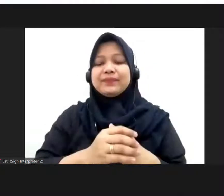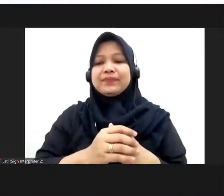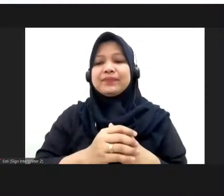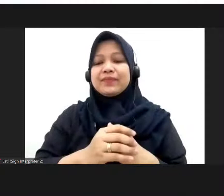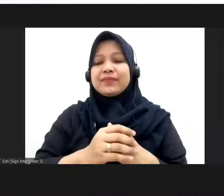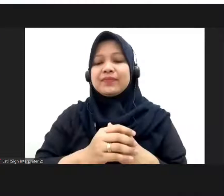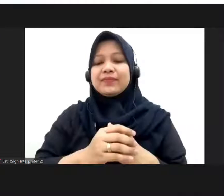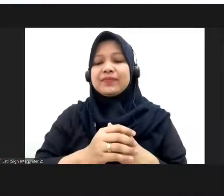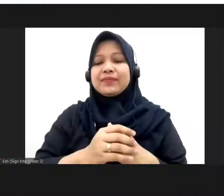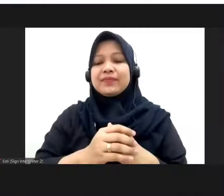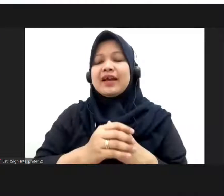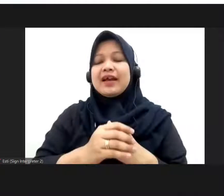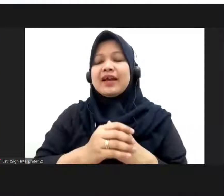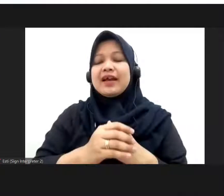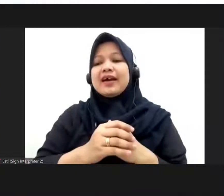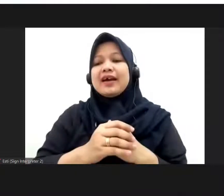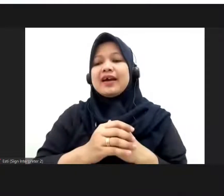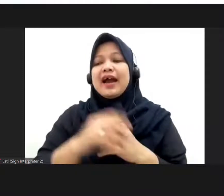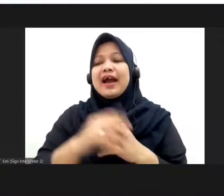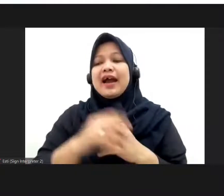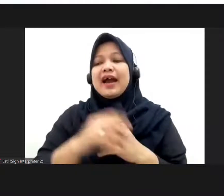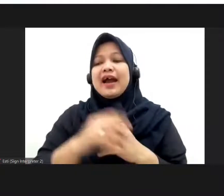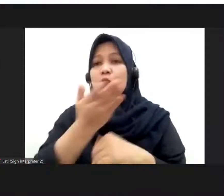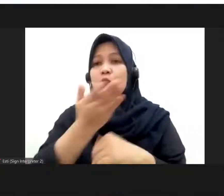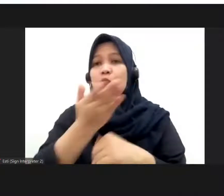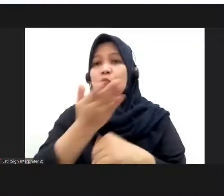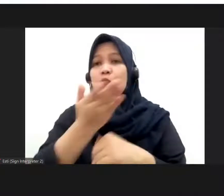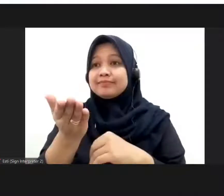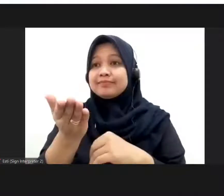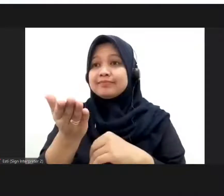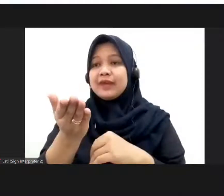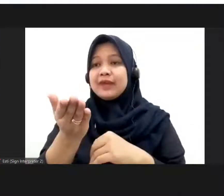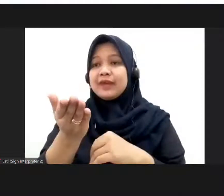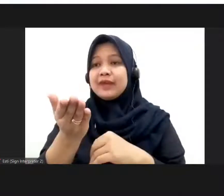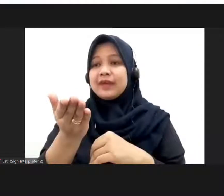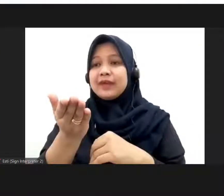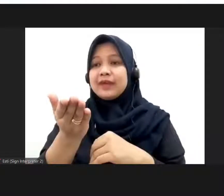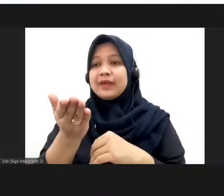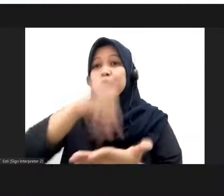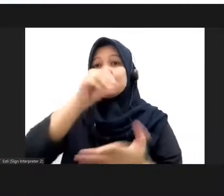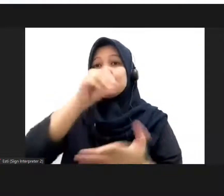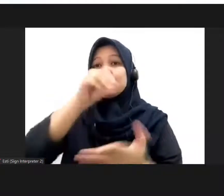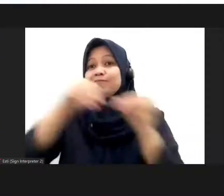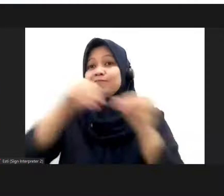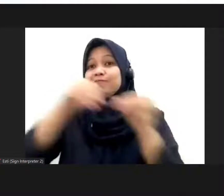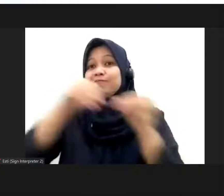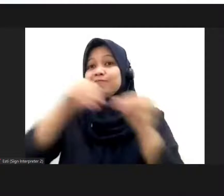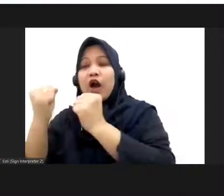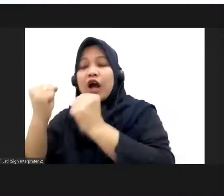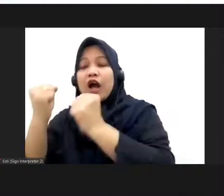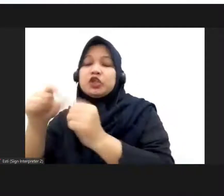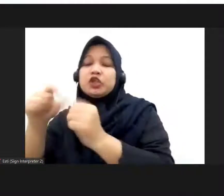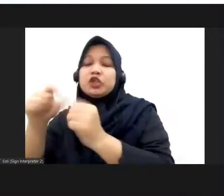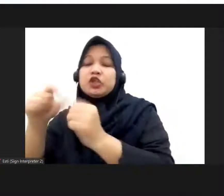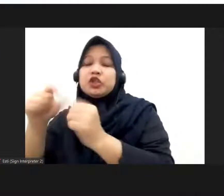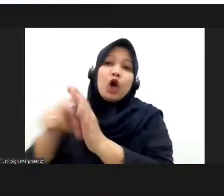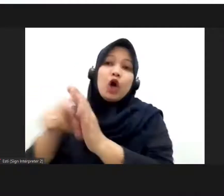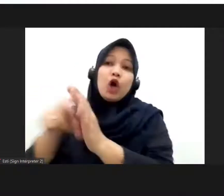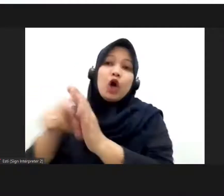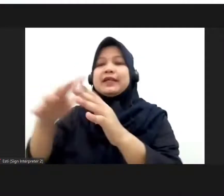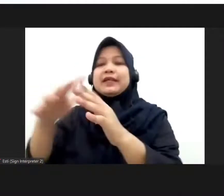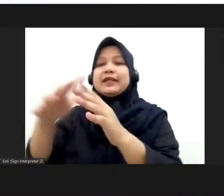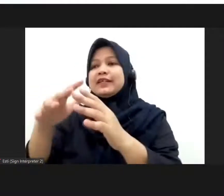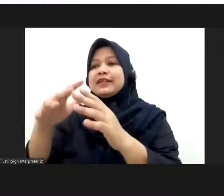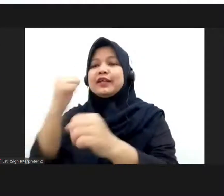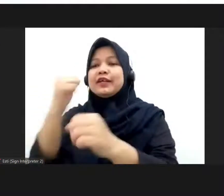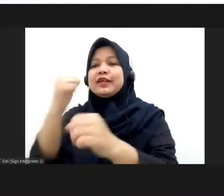that you have. So if you have like an evacuation center like a basketball court, and that's the only resource you can share with, then you